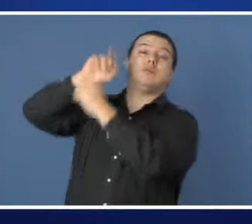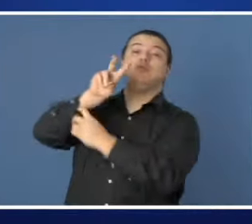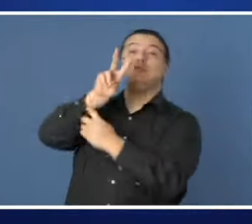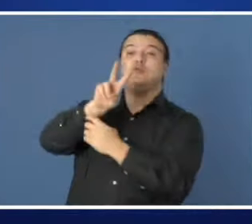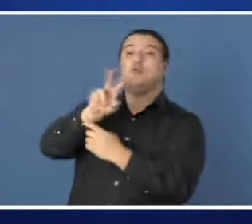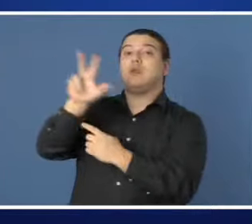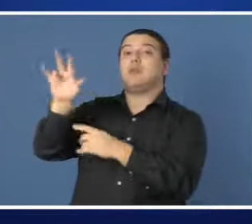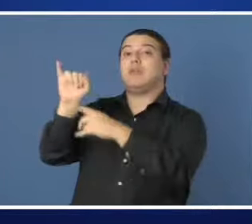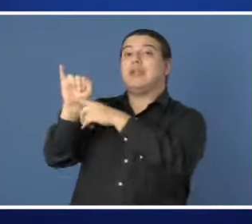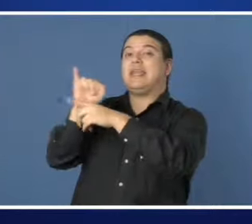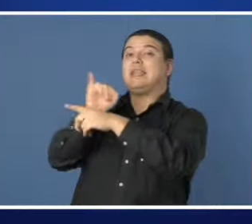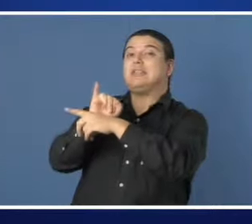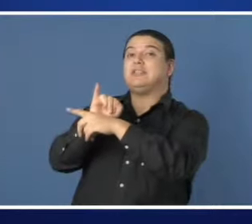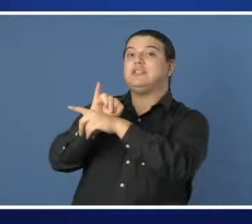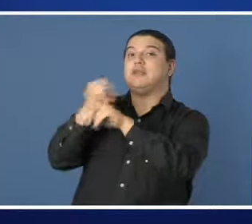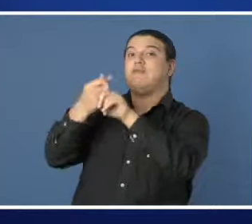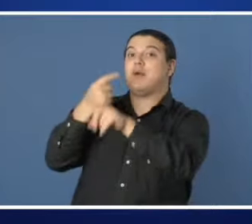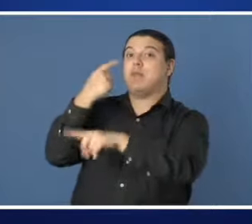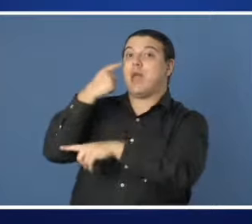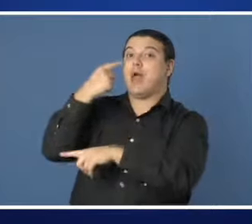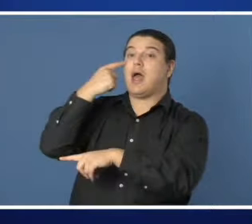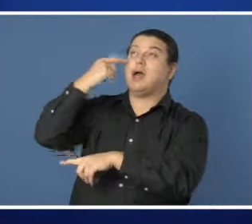3 inches from the eye.